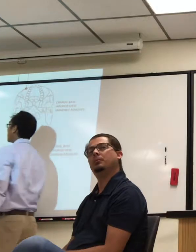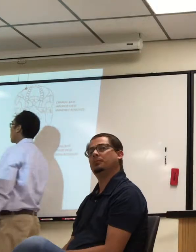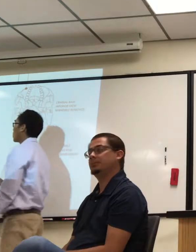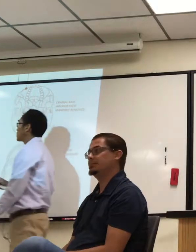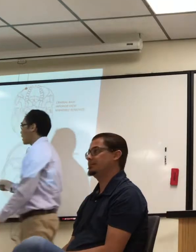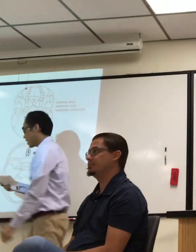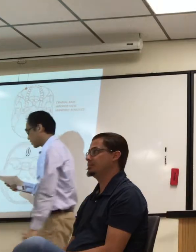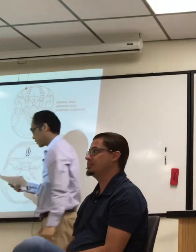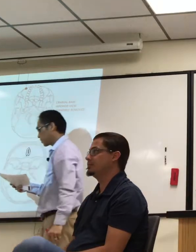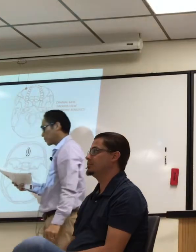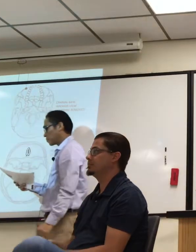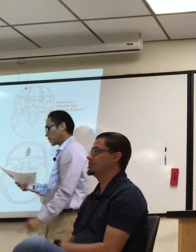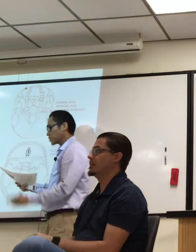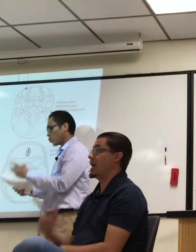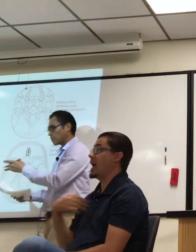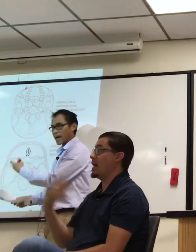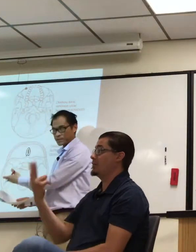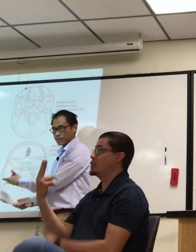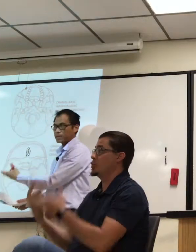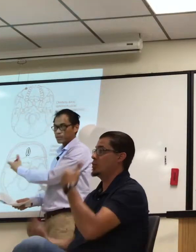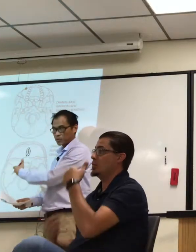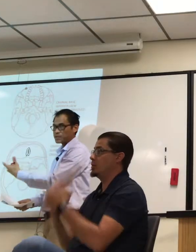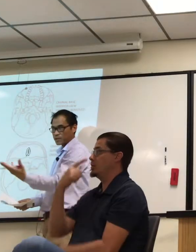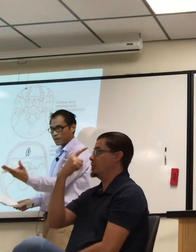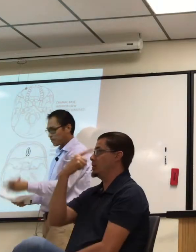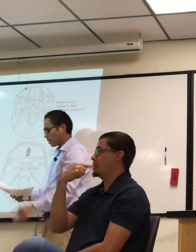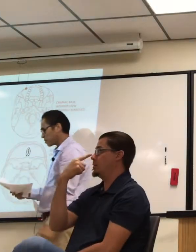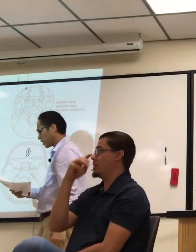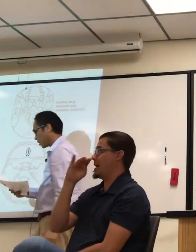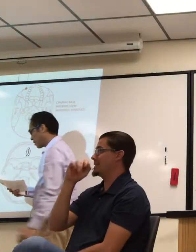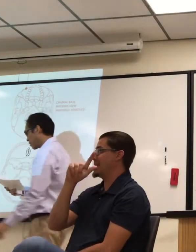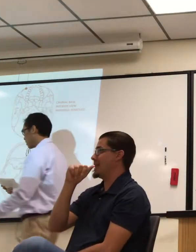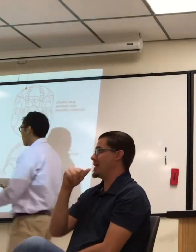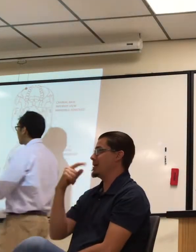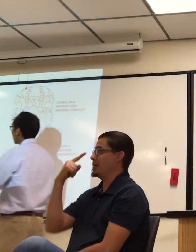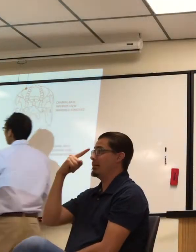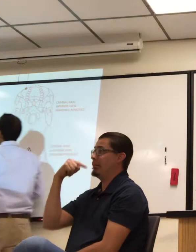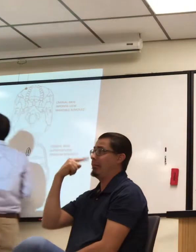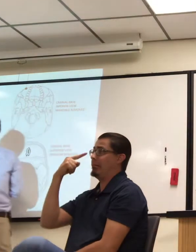There it is on one side. That's one maxilla, and I'll trace it in on the other side.